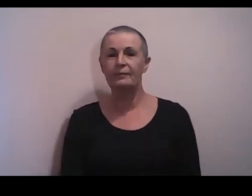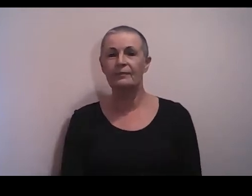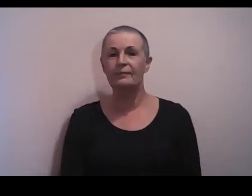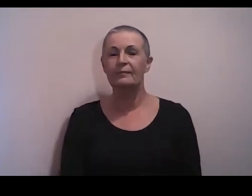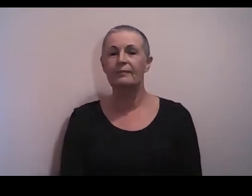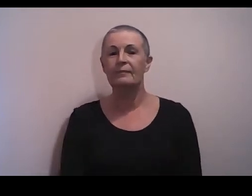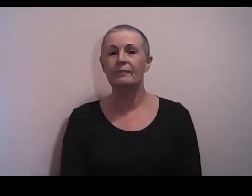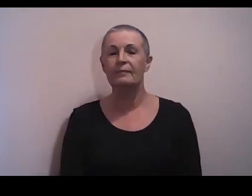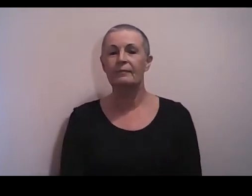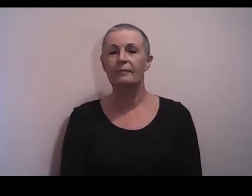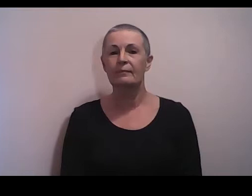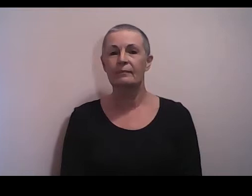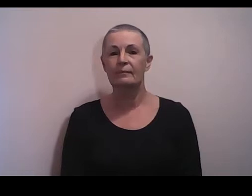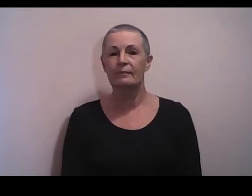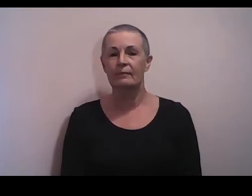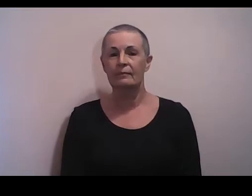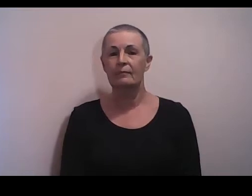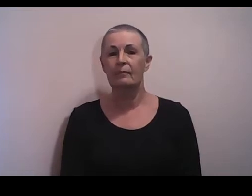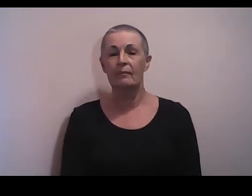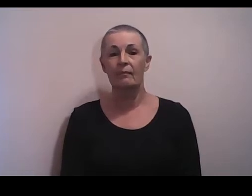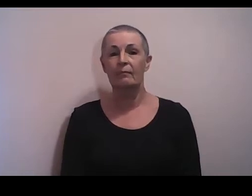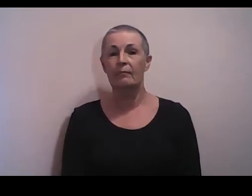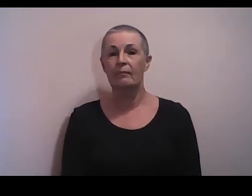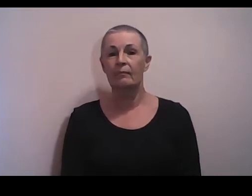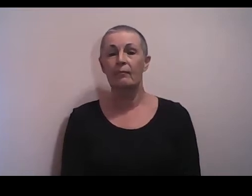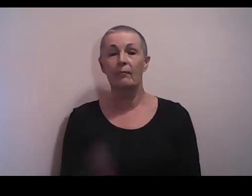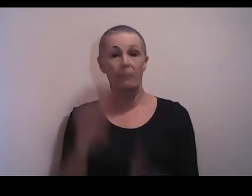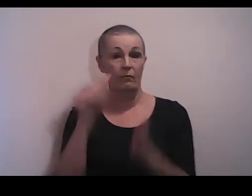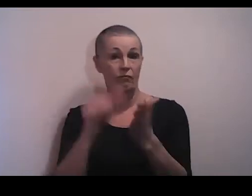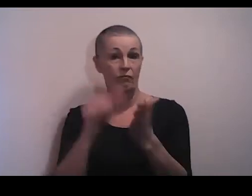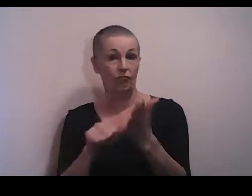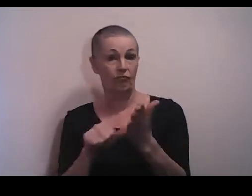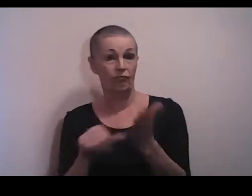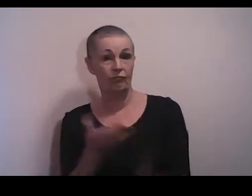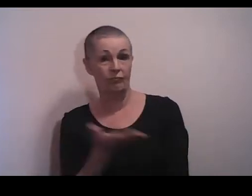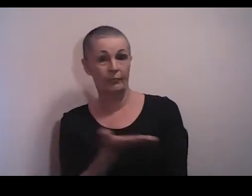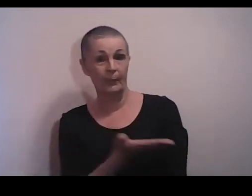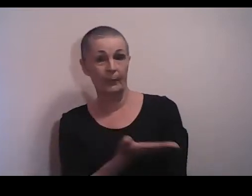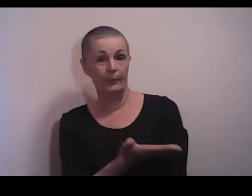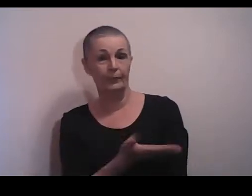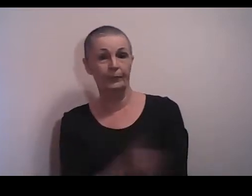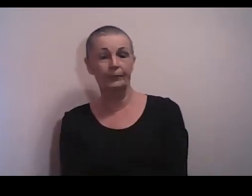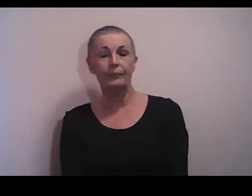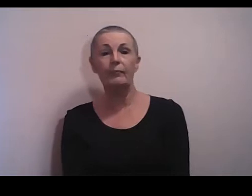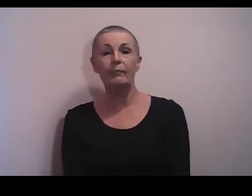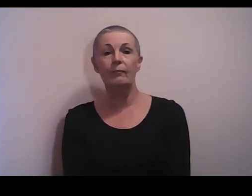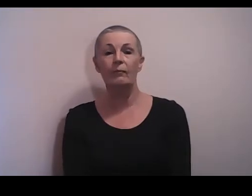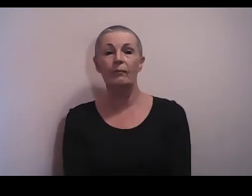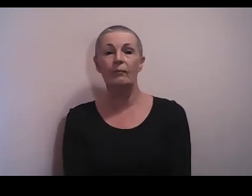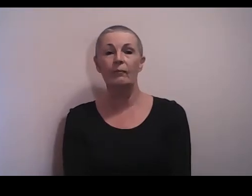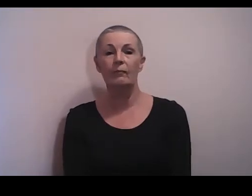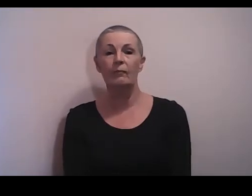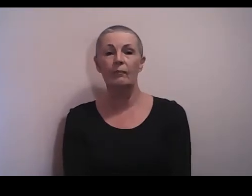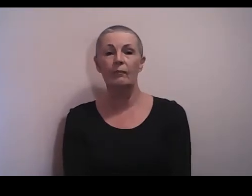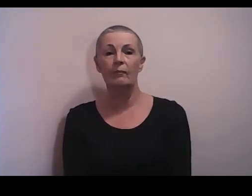And we start with both hands without touching the body, just stroking the center line of the